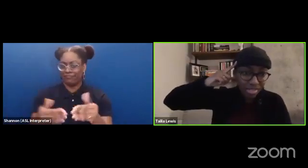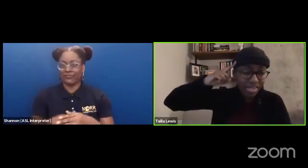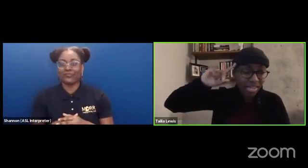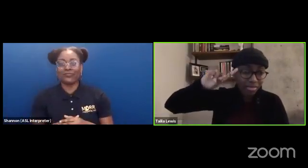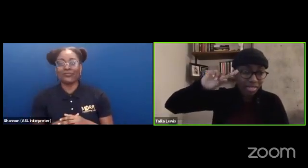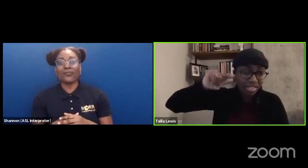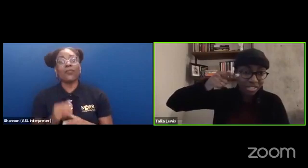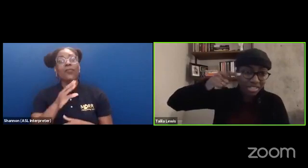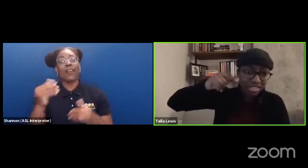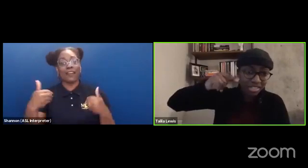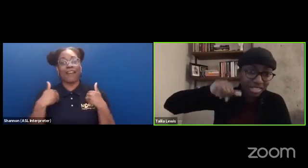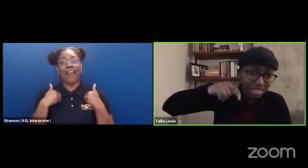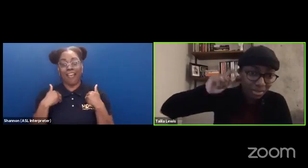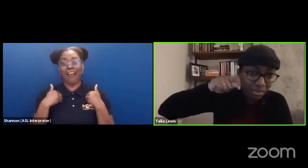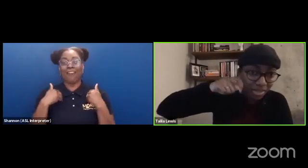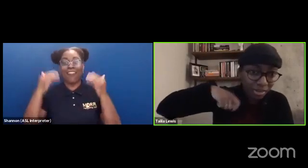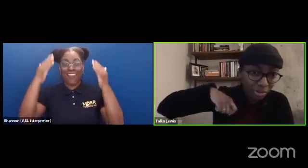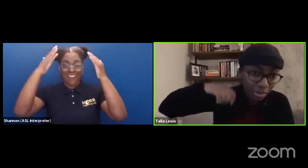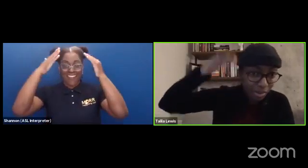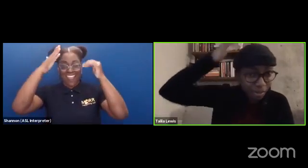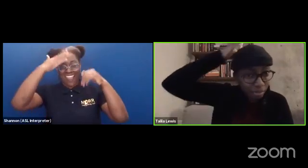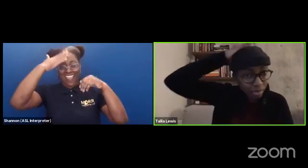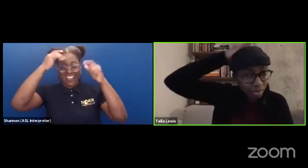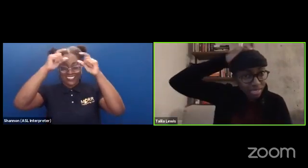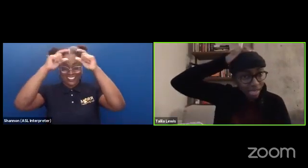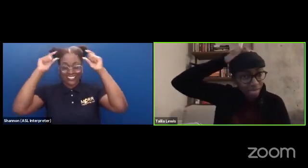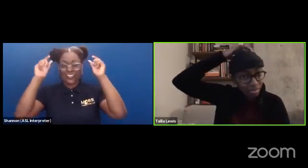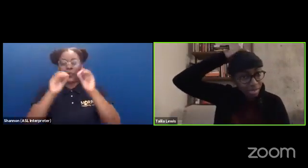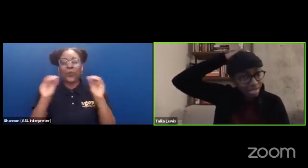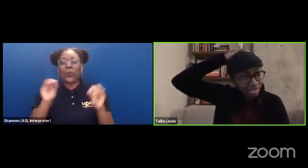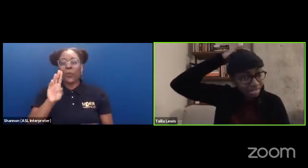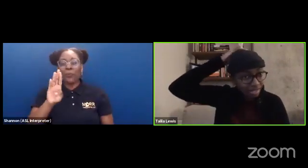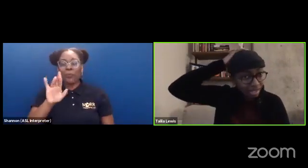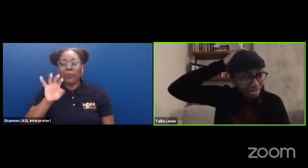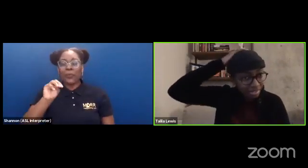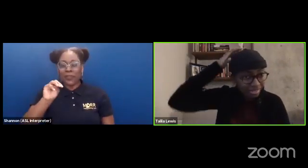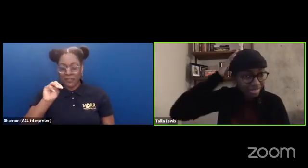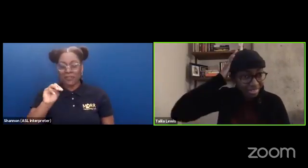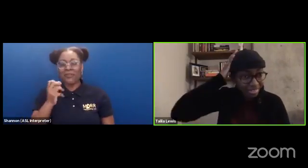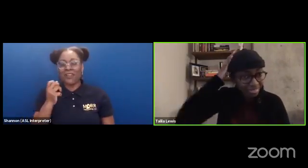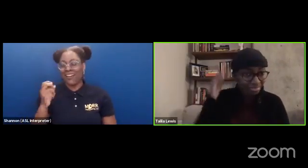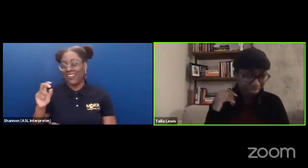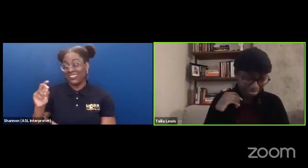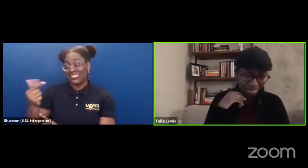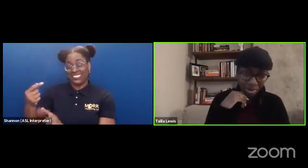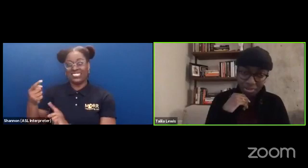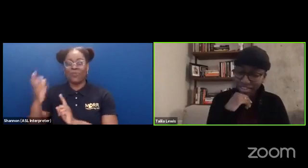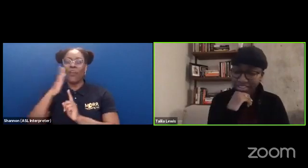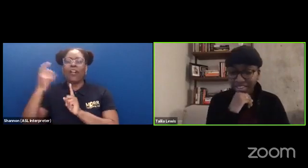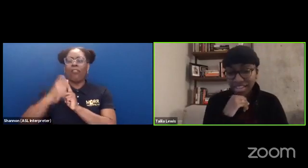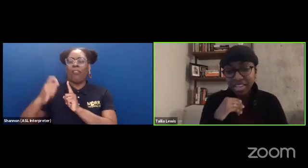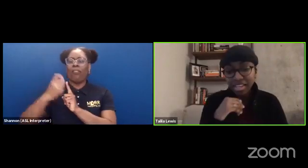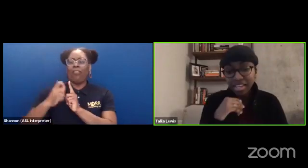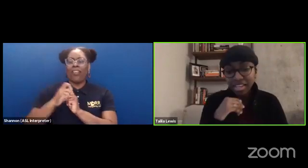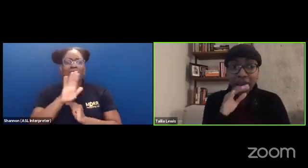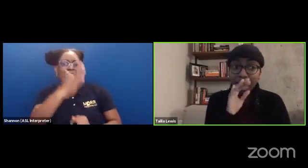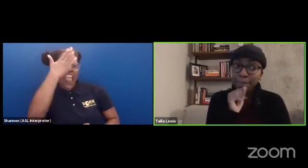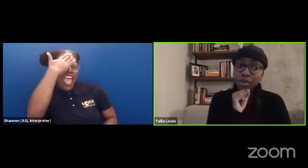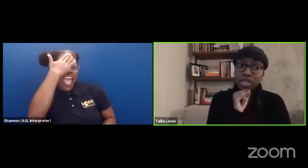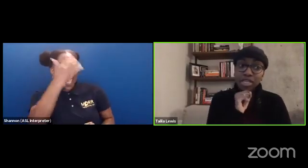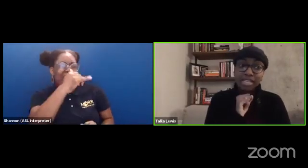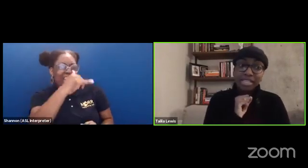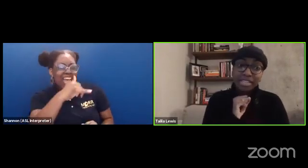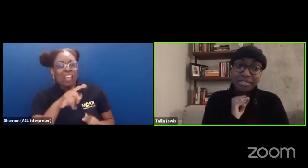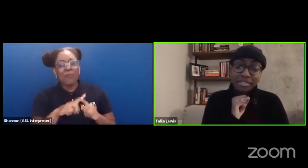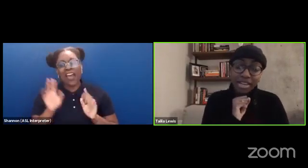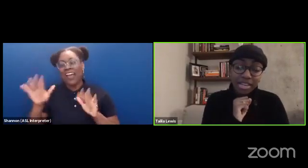Gibson, sign name DG, is constantly picking on me about my brimless cap, but I like it a lot. All right. I'm